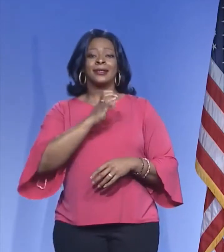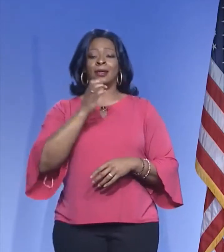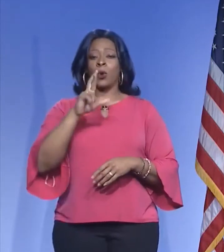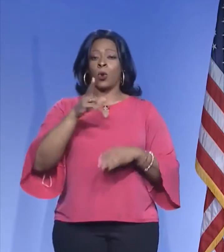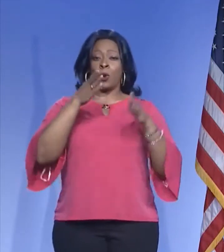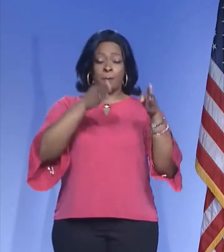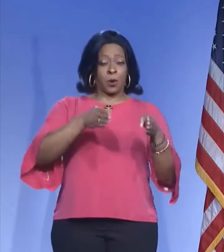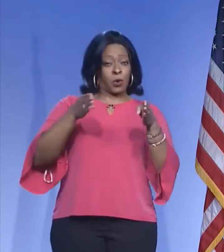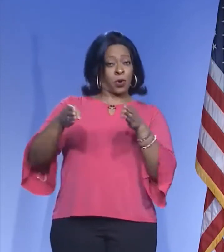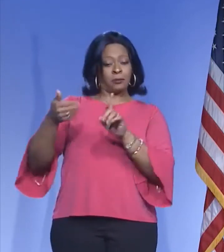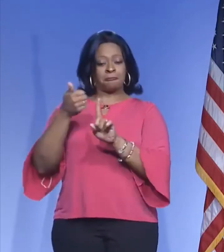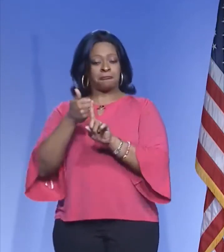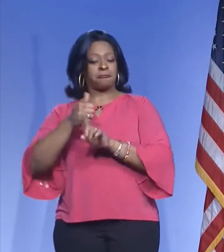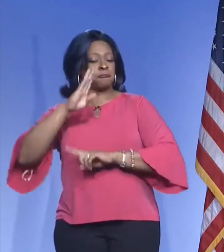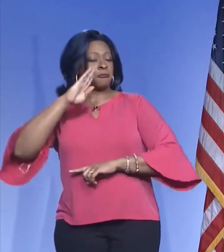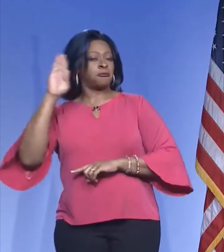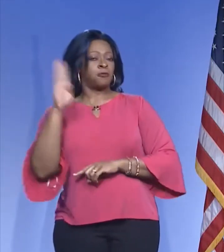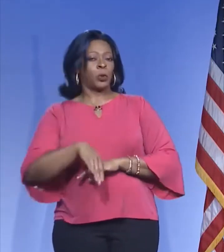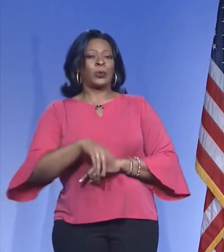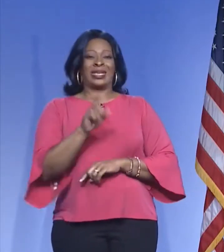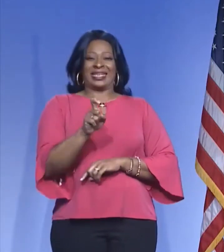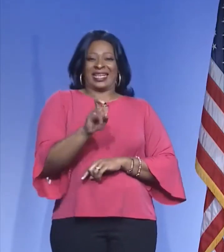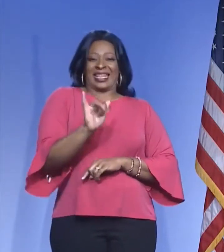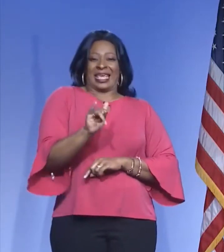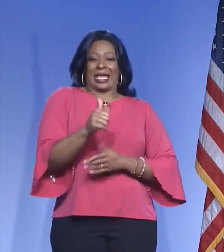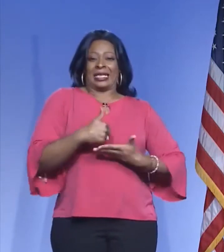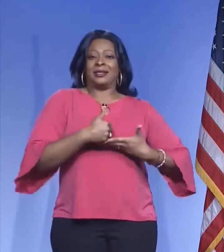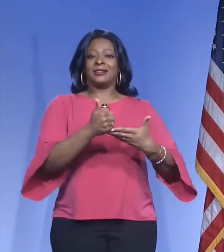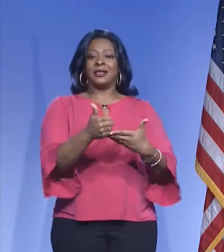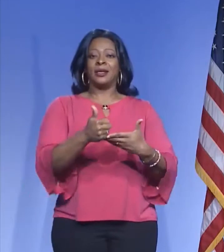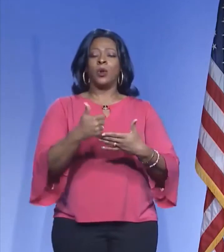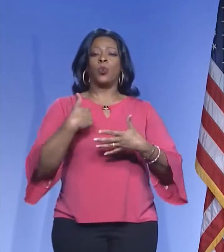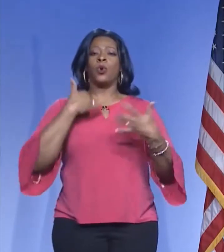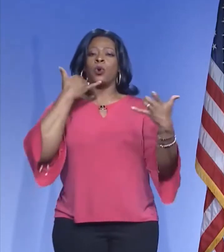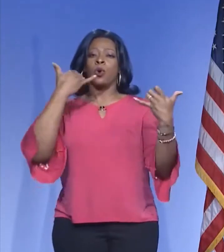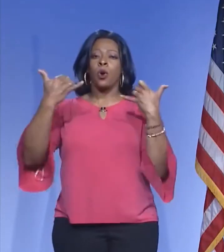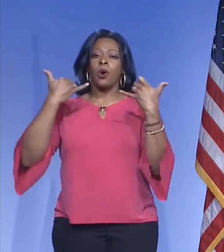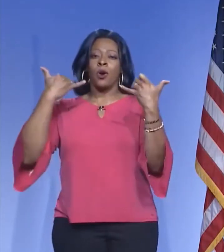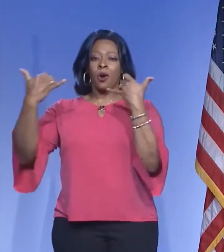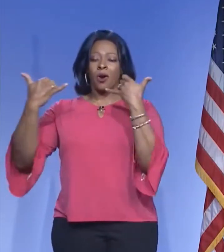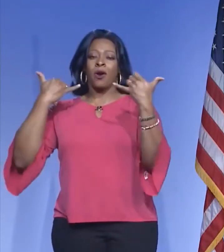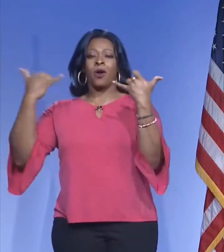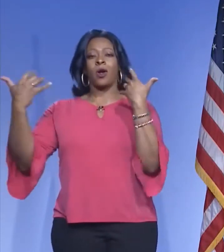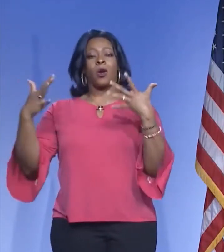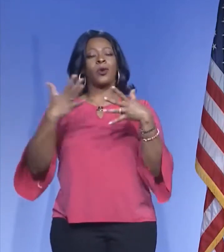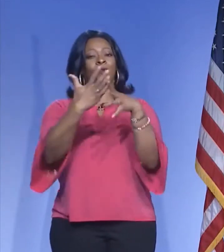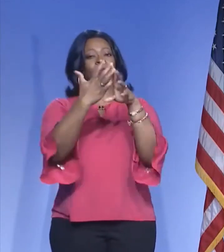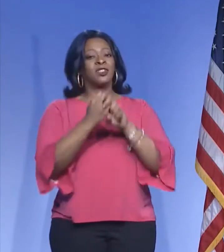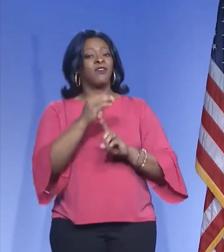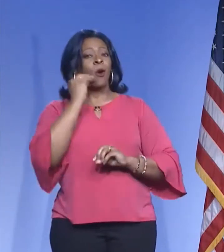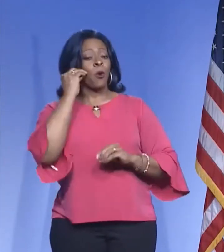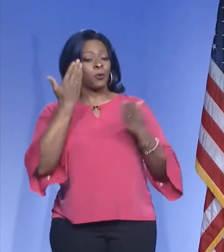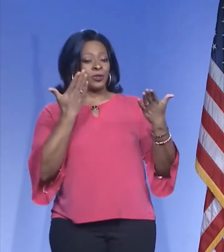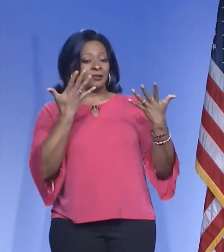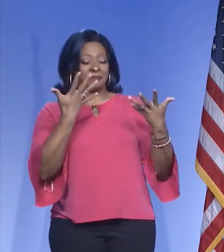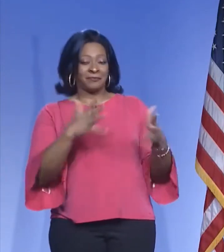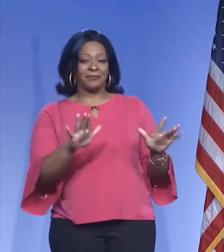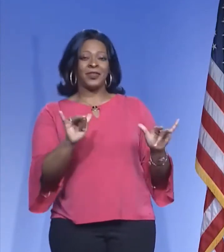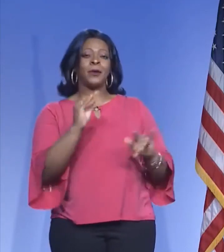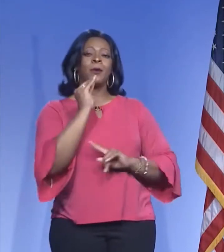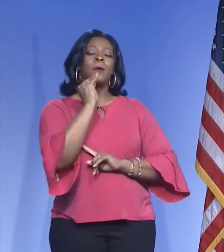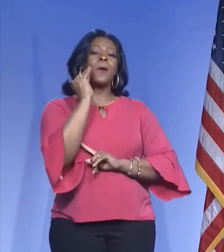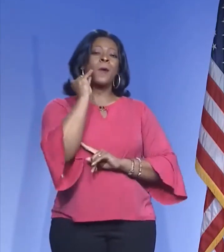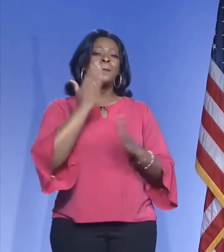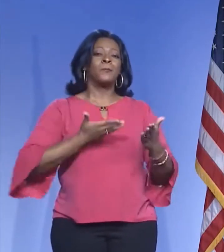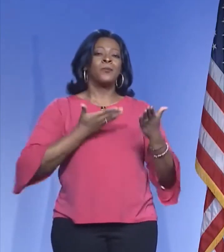or persons who we know are in need. We have been calling those seniors who already receive in-home services like